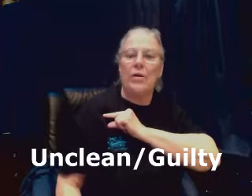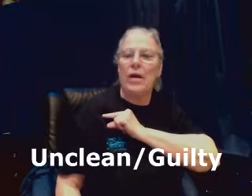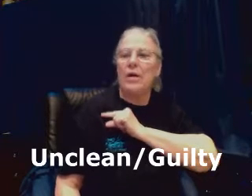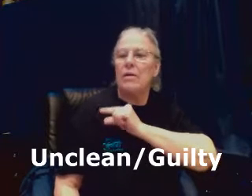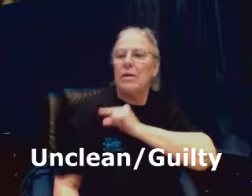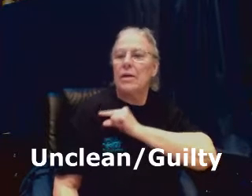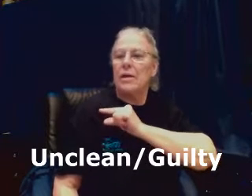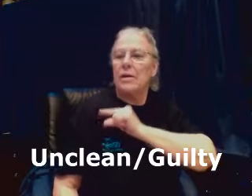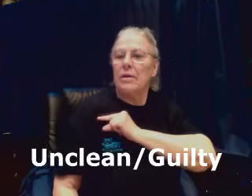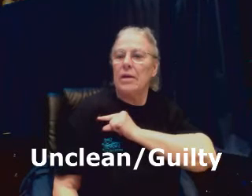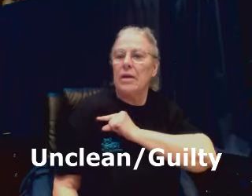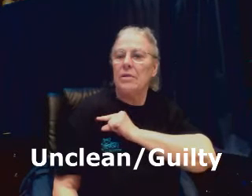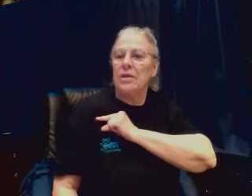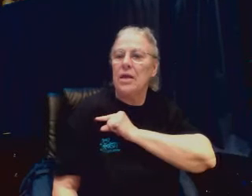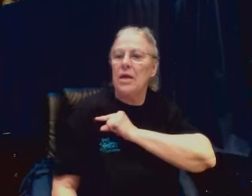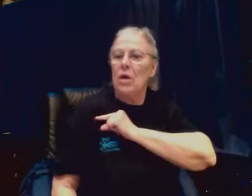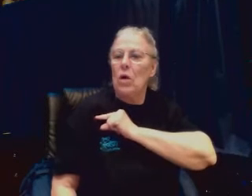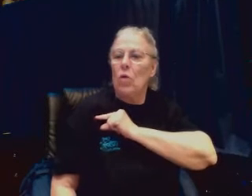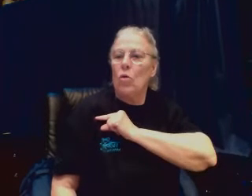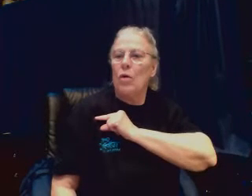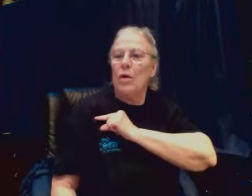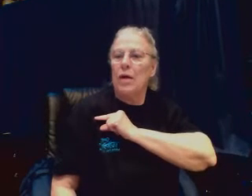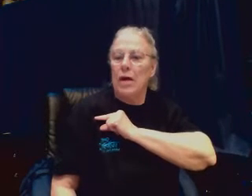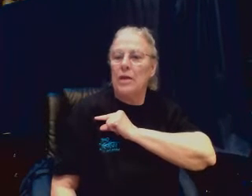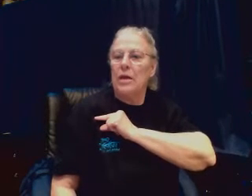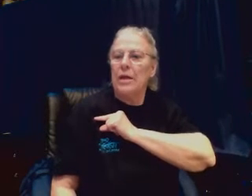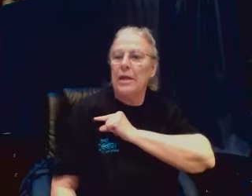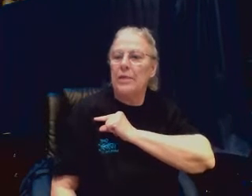area. Guilty or unclean.